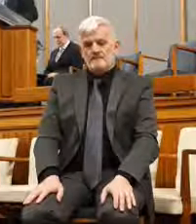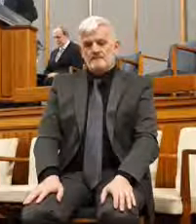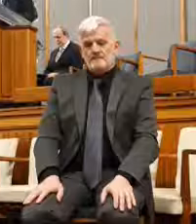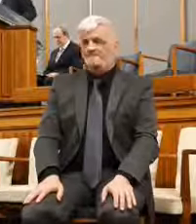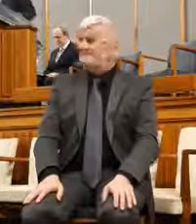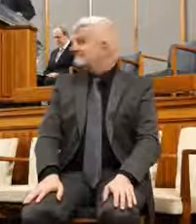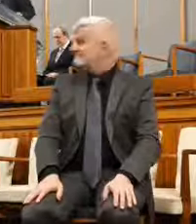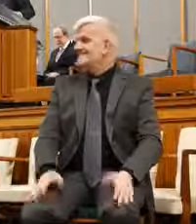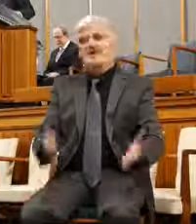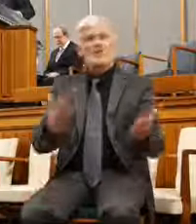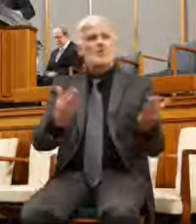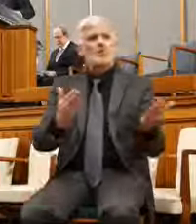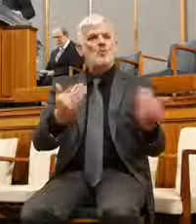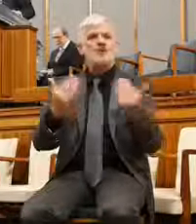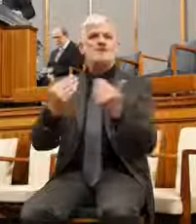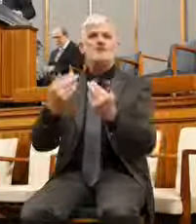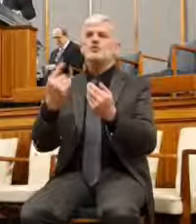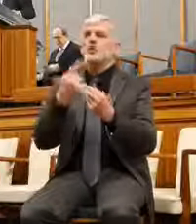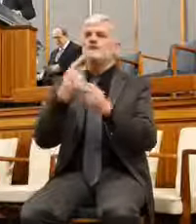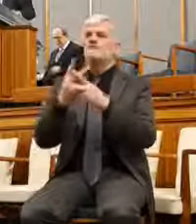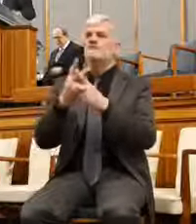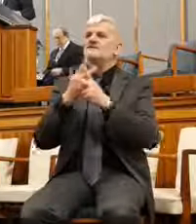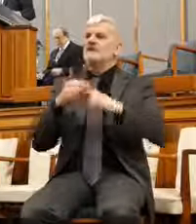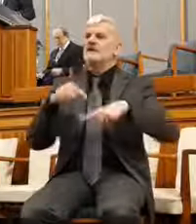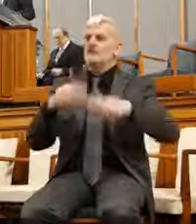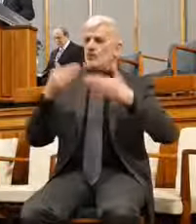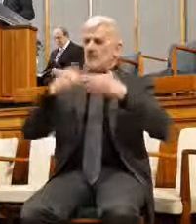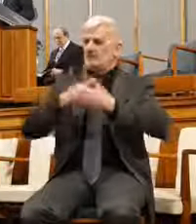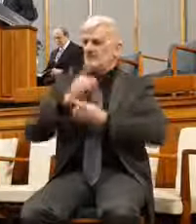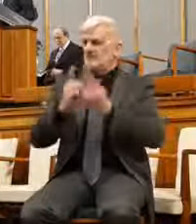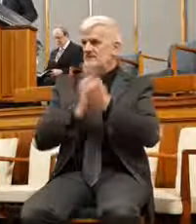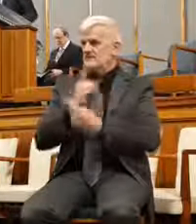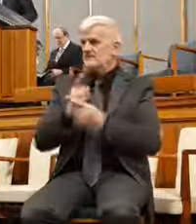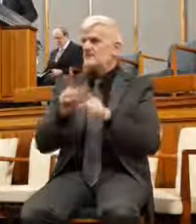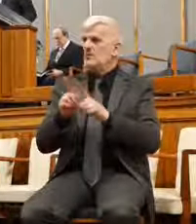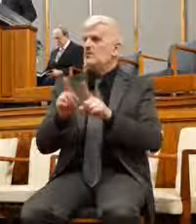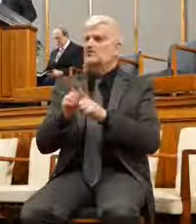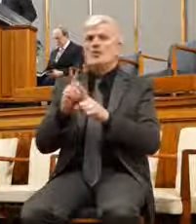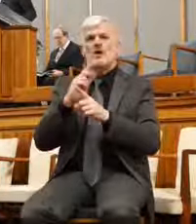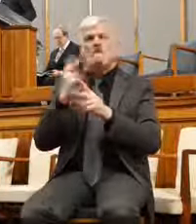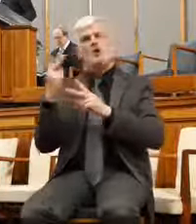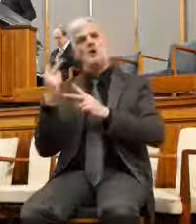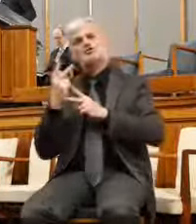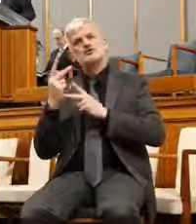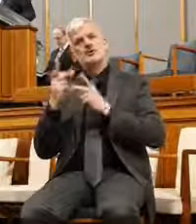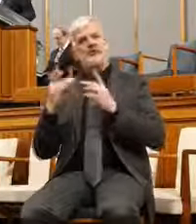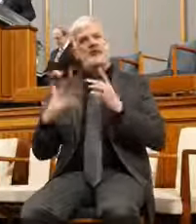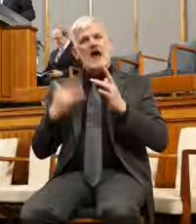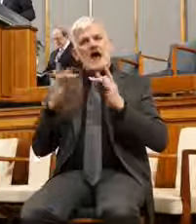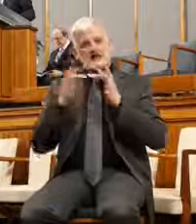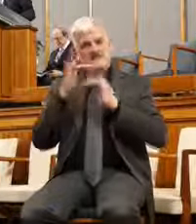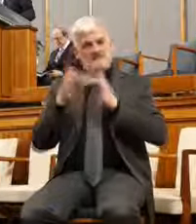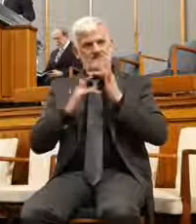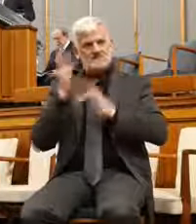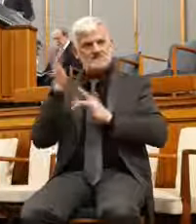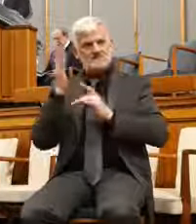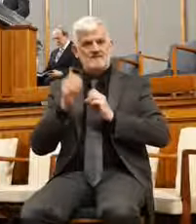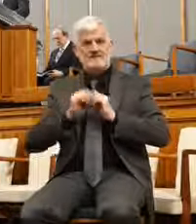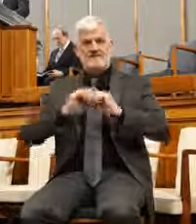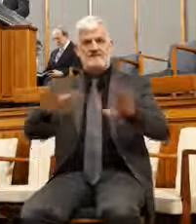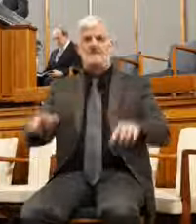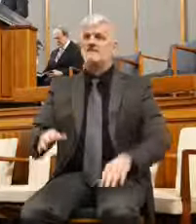We give a warm welcome to those who are visitors with us for this evening's service, and also to those who join us online webcast. And we pray